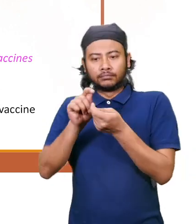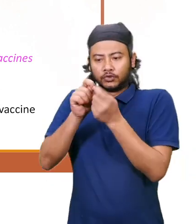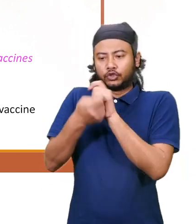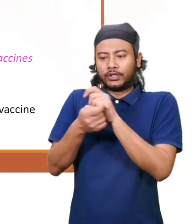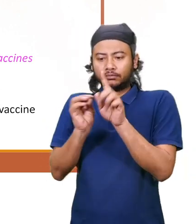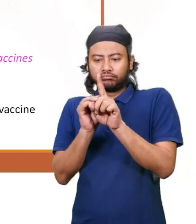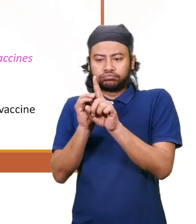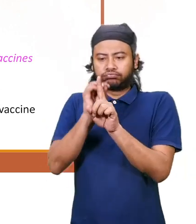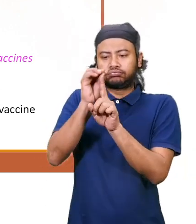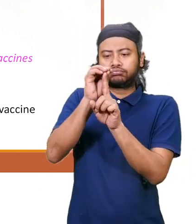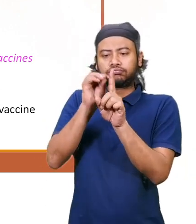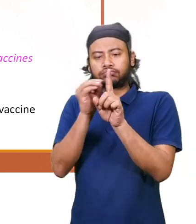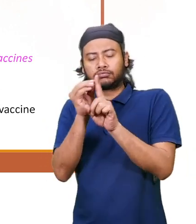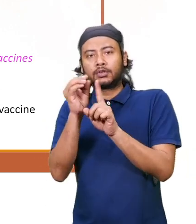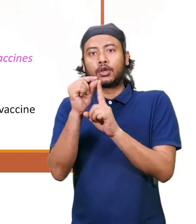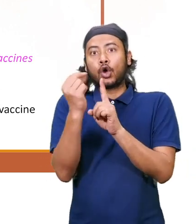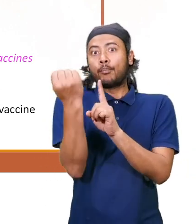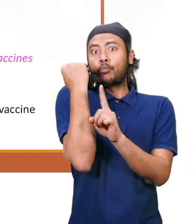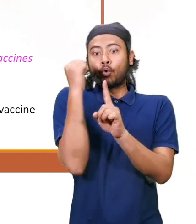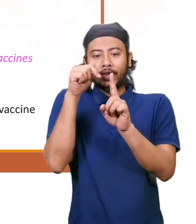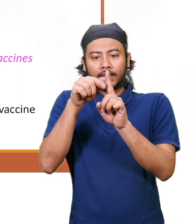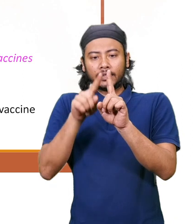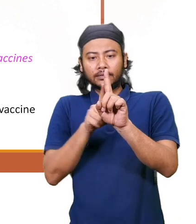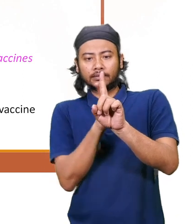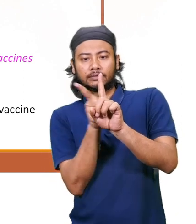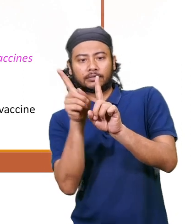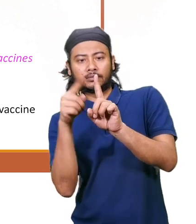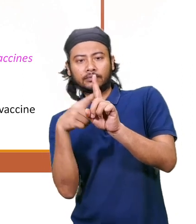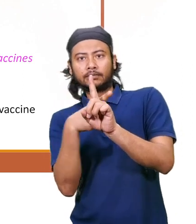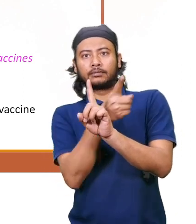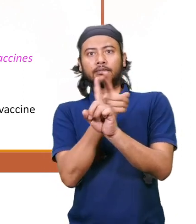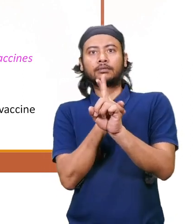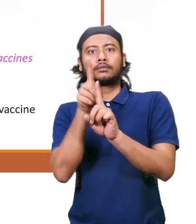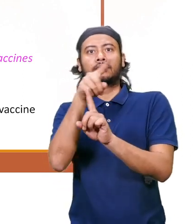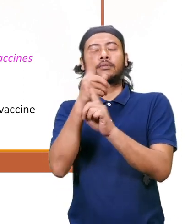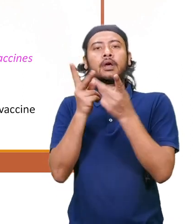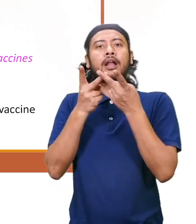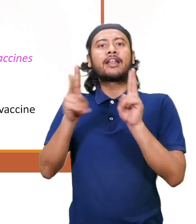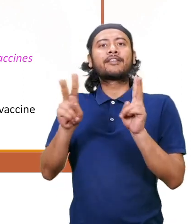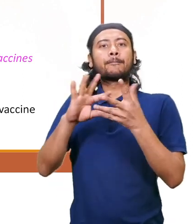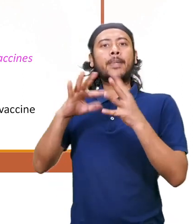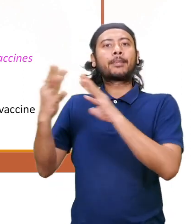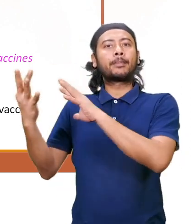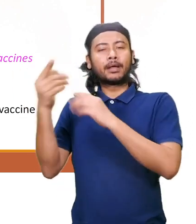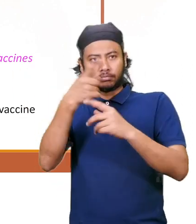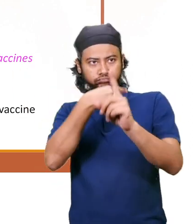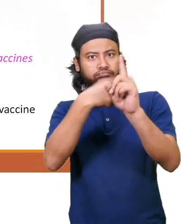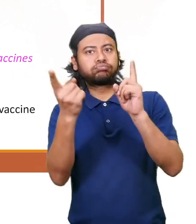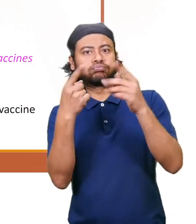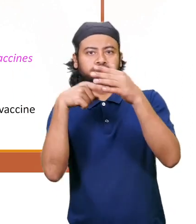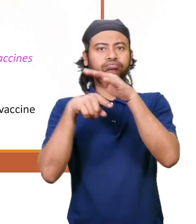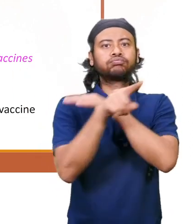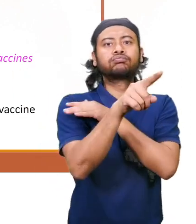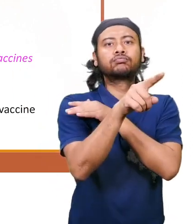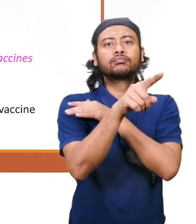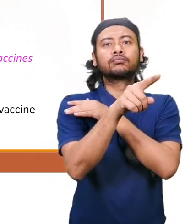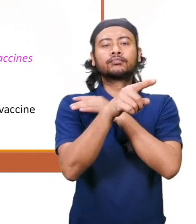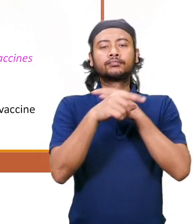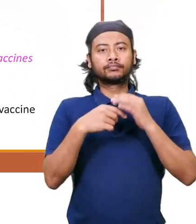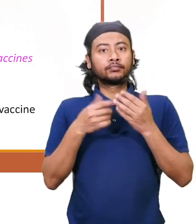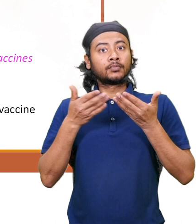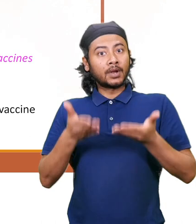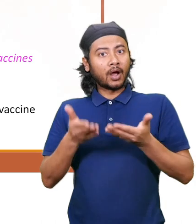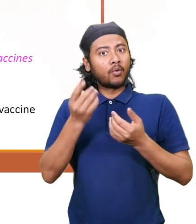vaccine-based immune system stimulation. So glycosylation is important to understand for the vaccine